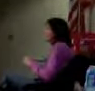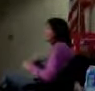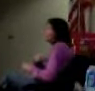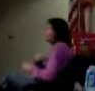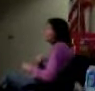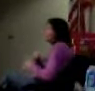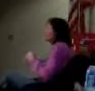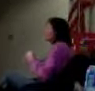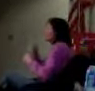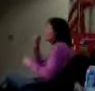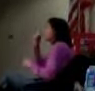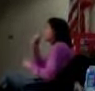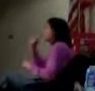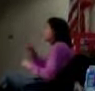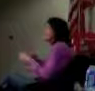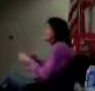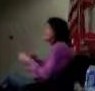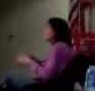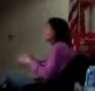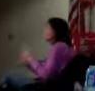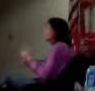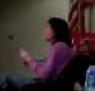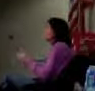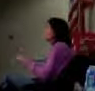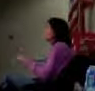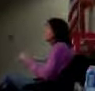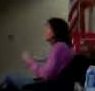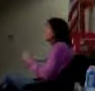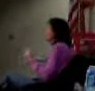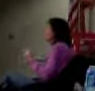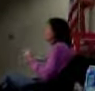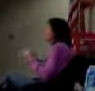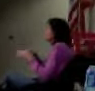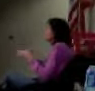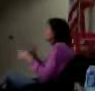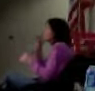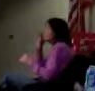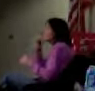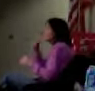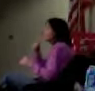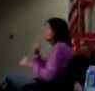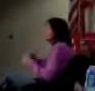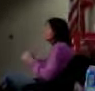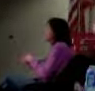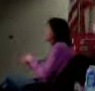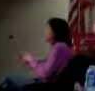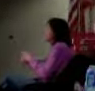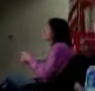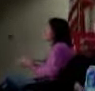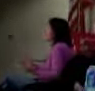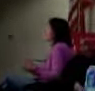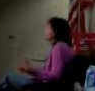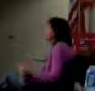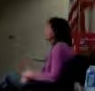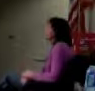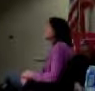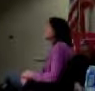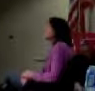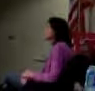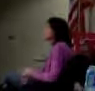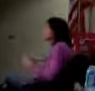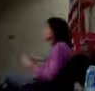is understanding how people could use the same word to describe their experience of school and mean different things. That's